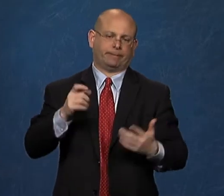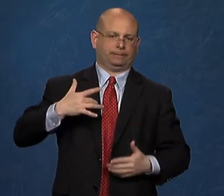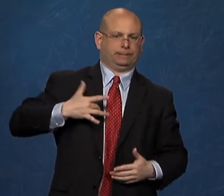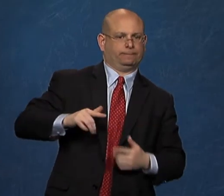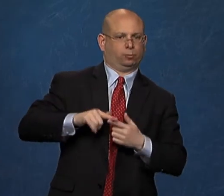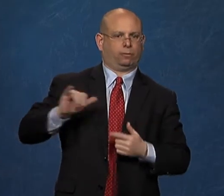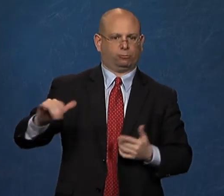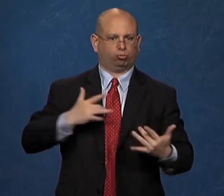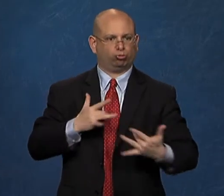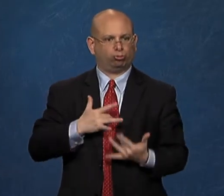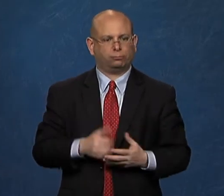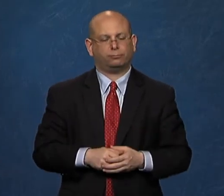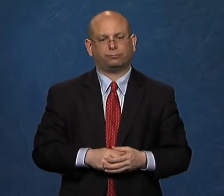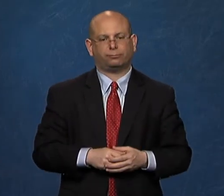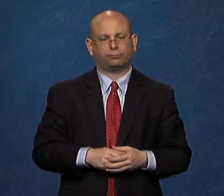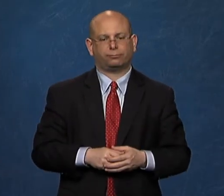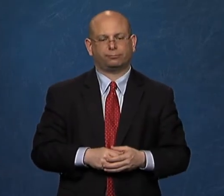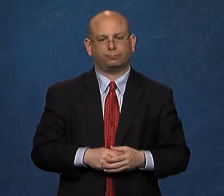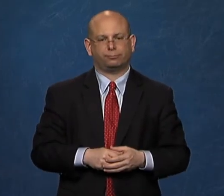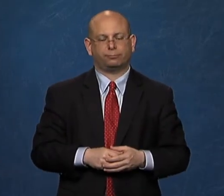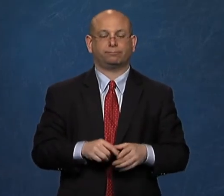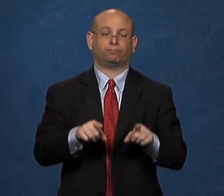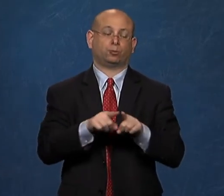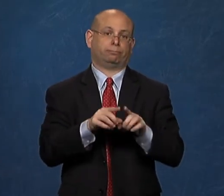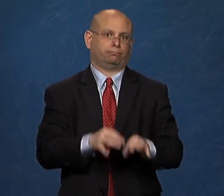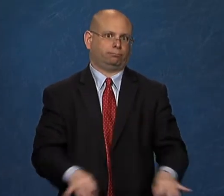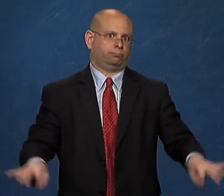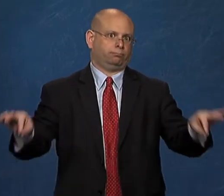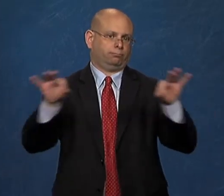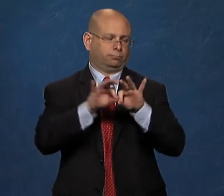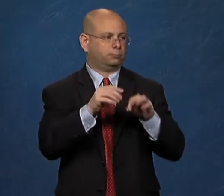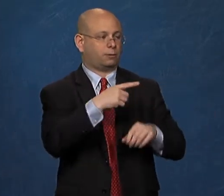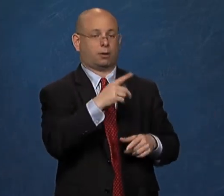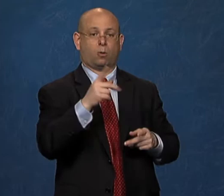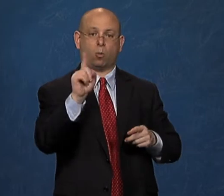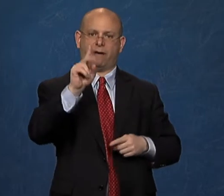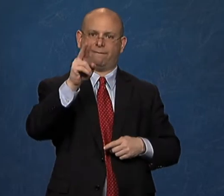3D effect and making it 2D can create some concerns and added stress for the deaf consumer.